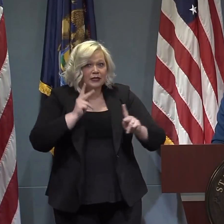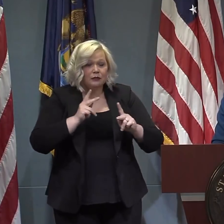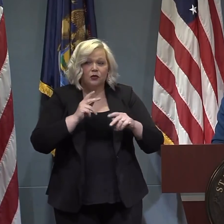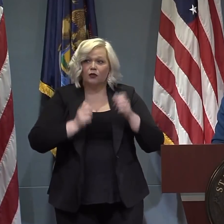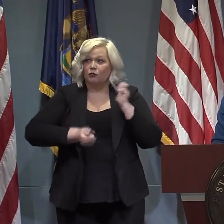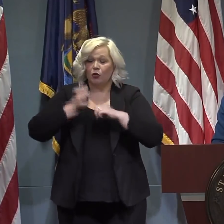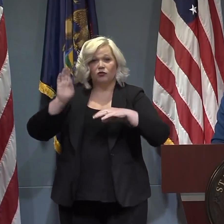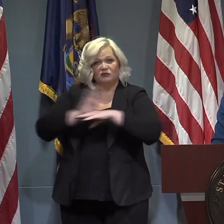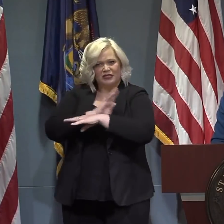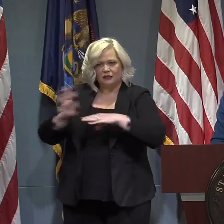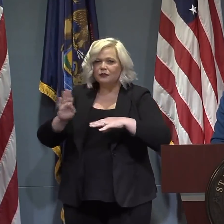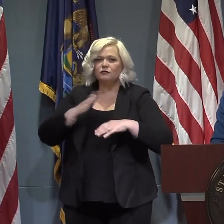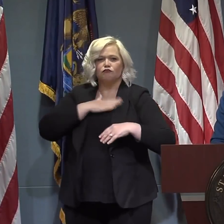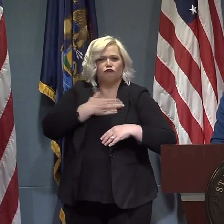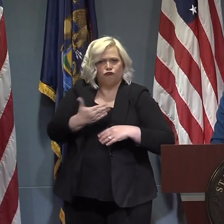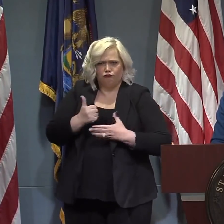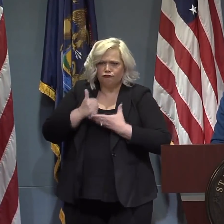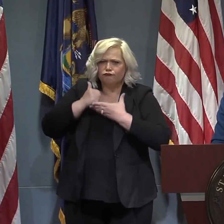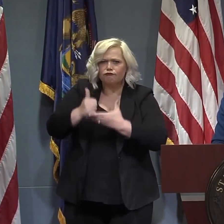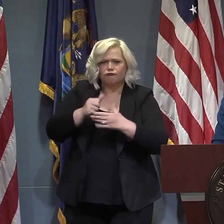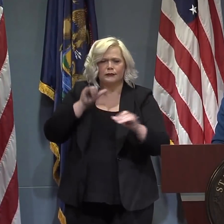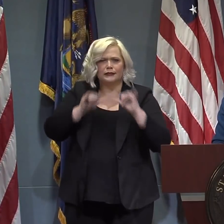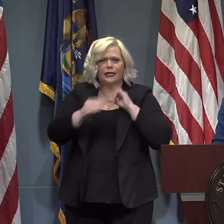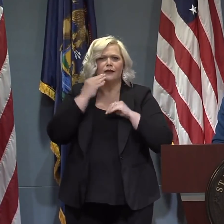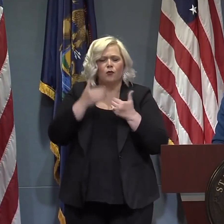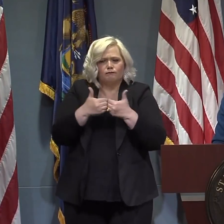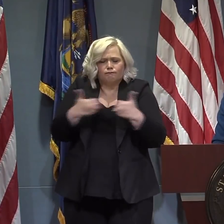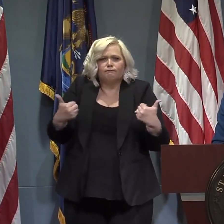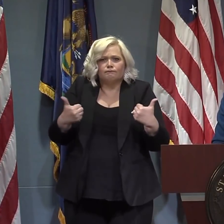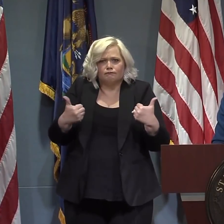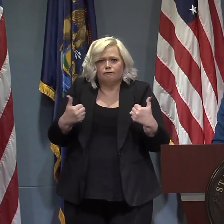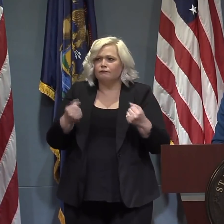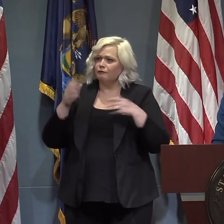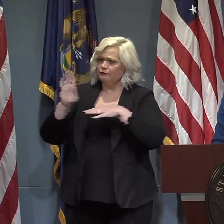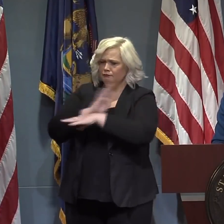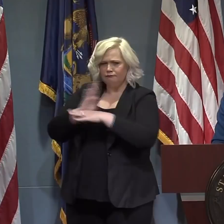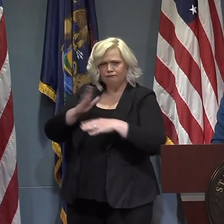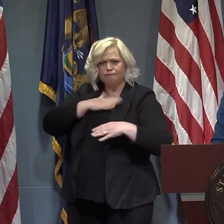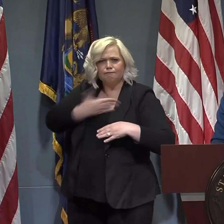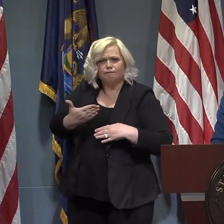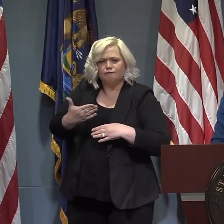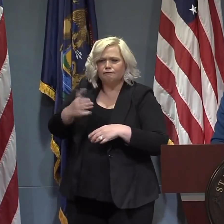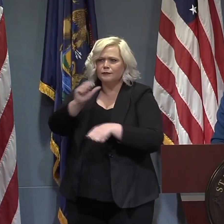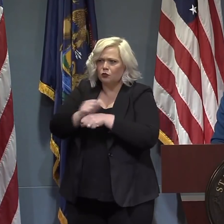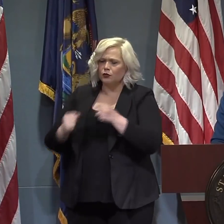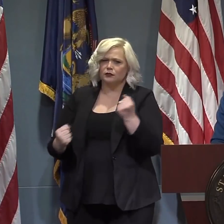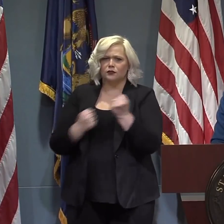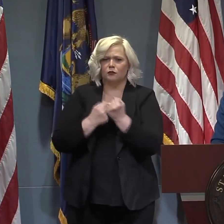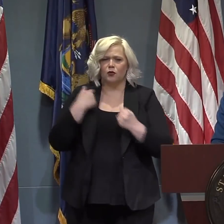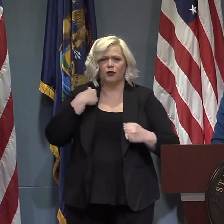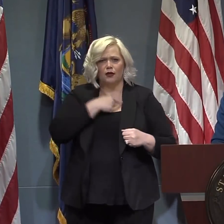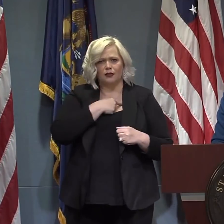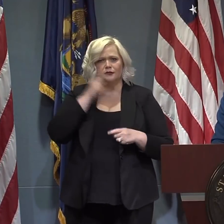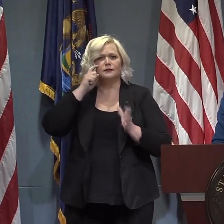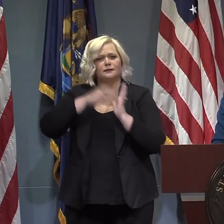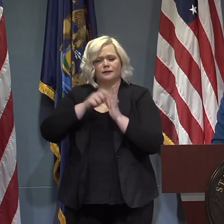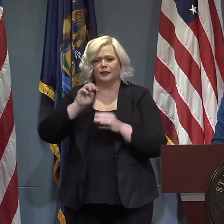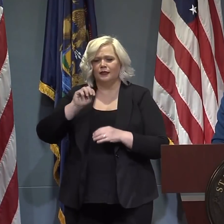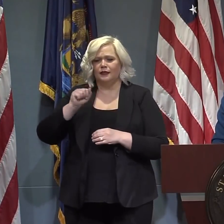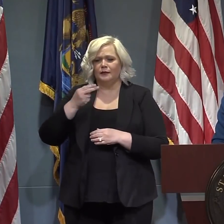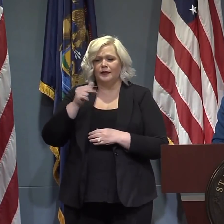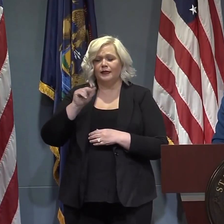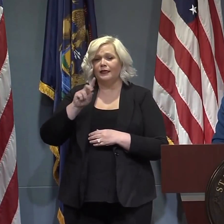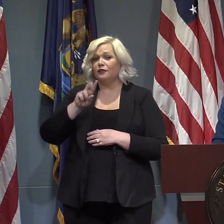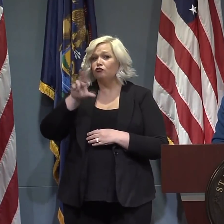are doing their part every single day. A lot of businesses have stepped up. I want to acknowledge Mahindra